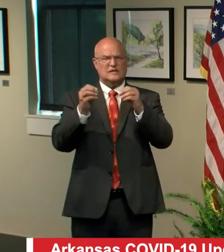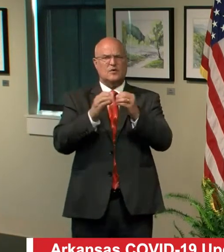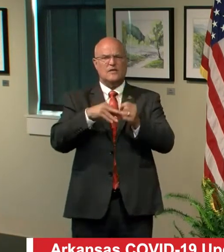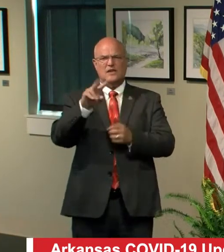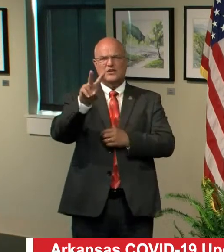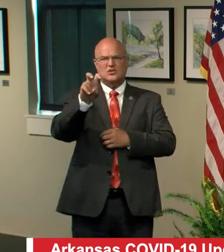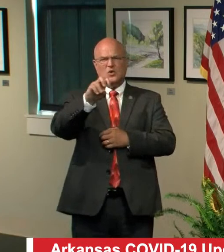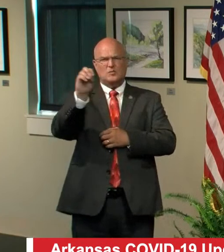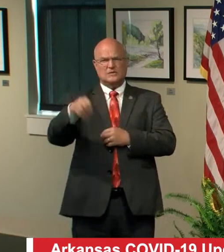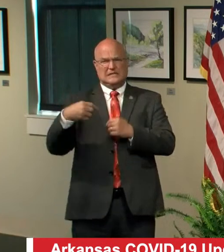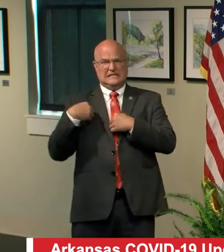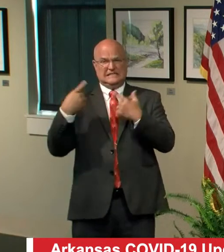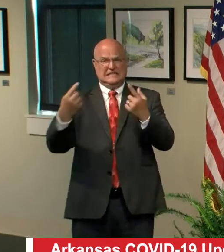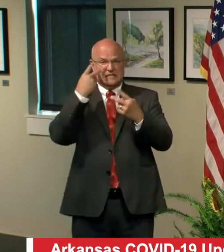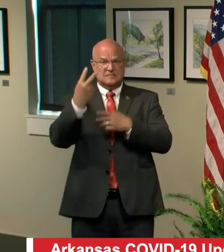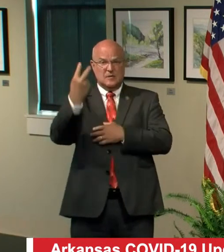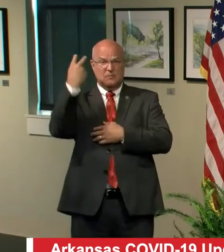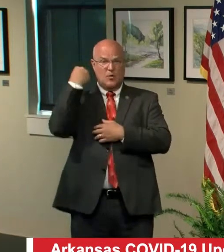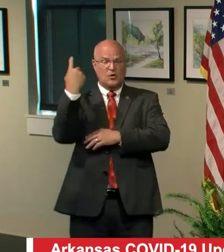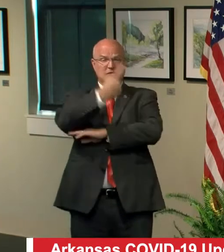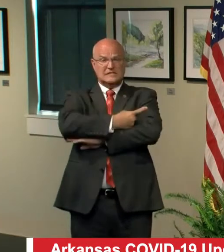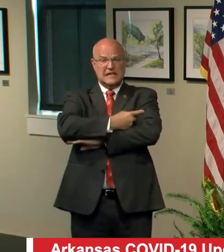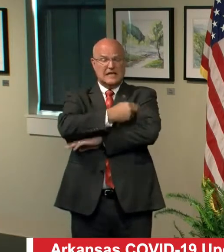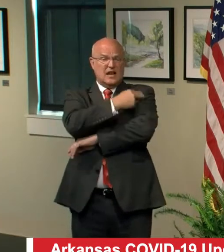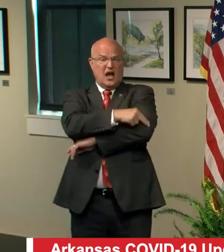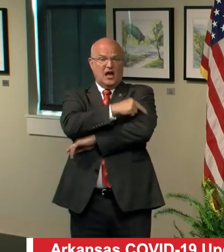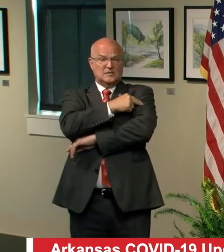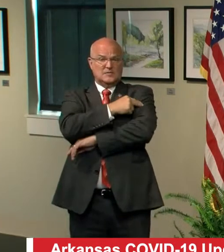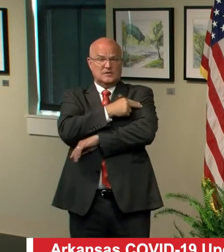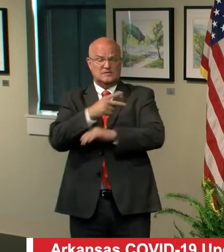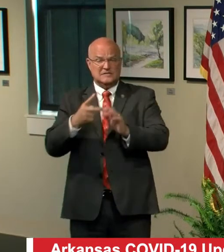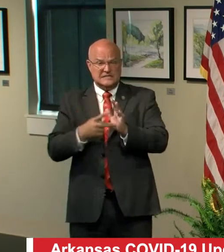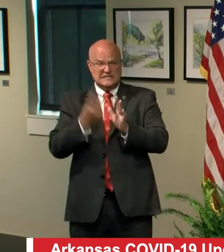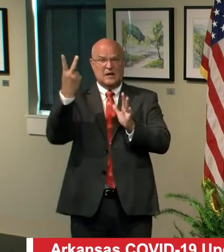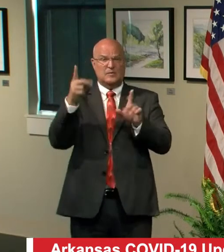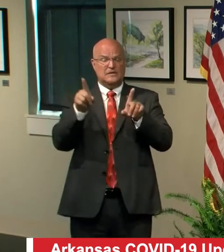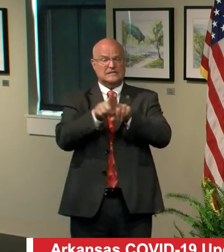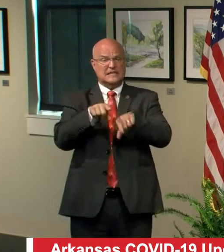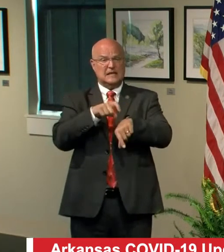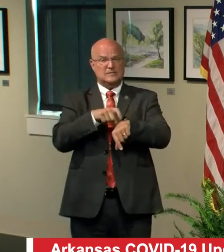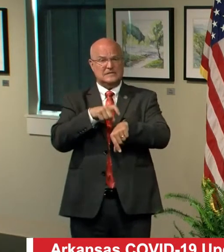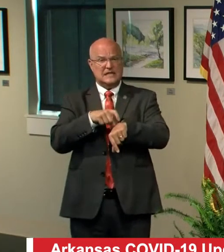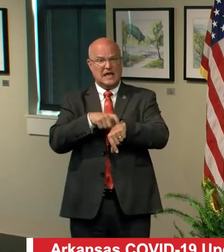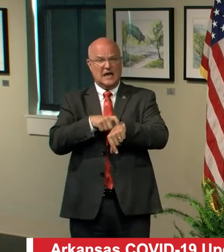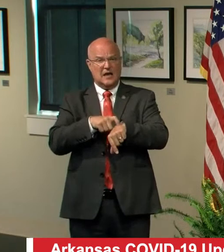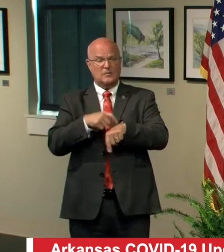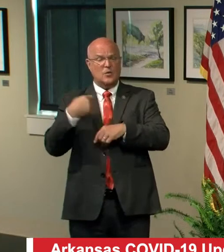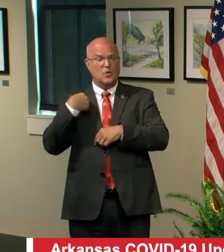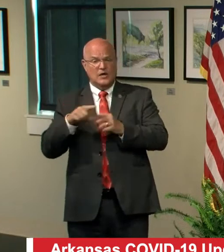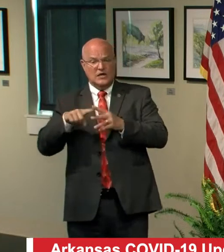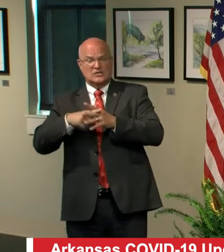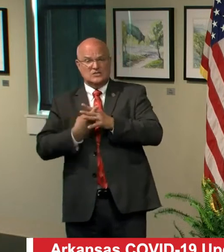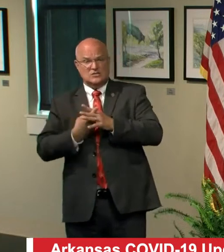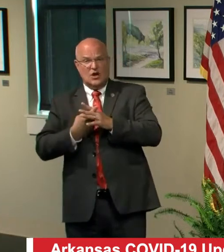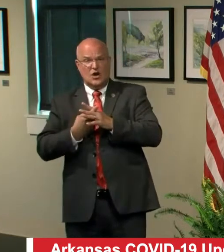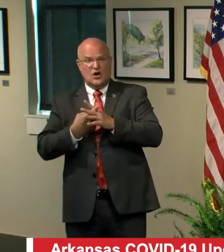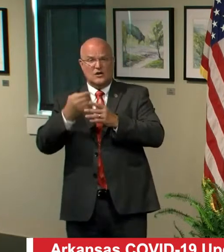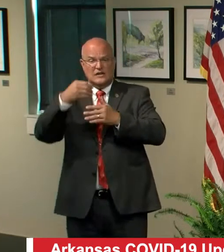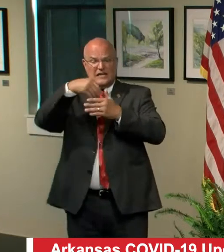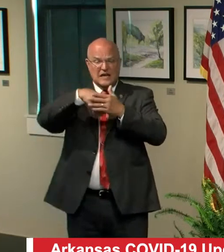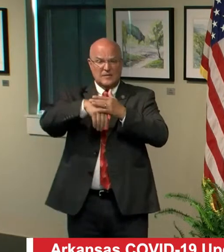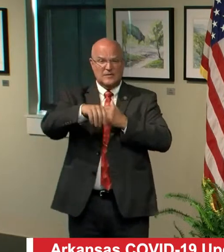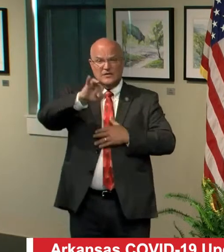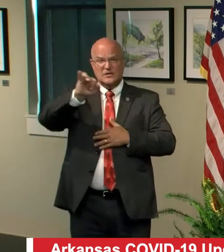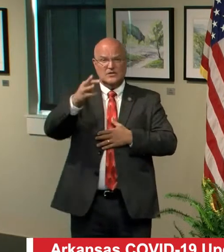than 200% since Memorial Day, and hospitalizations have more than doubled in that same period. As we start to ease into the 4th of